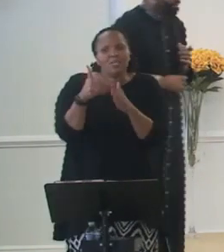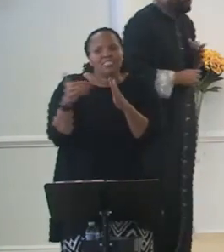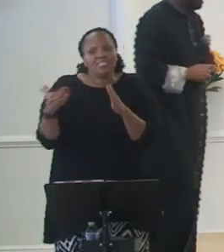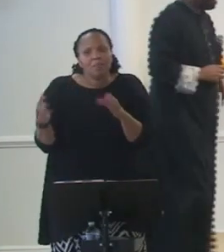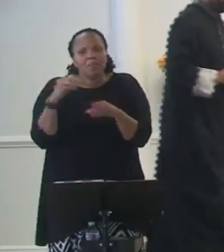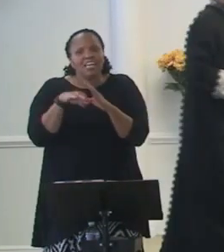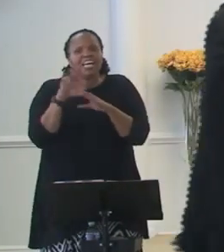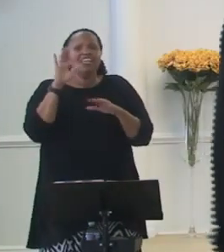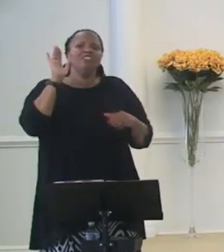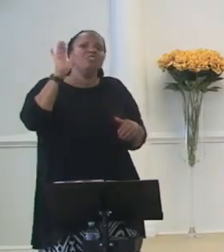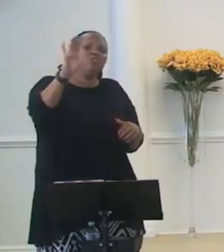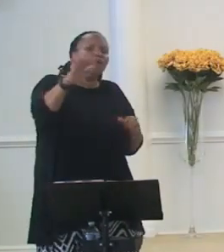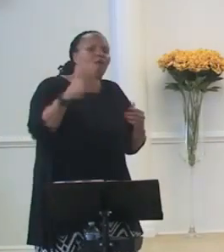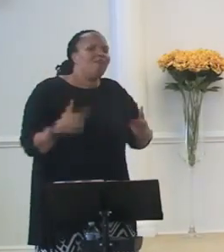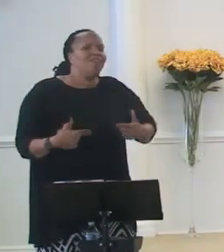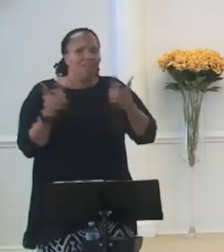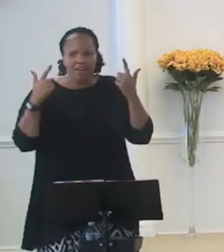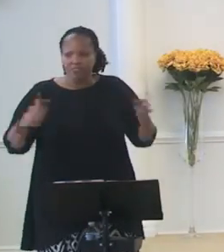life.